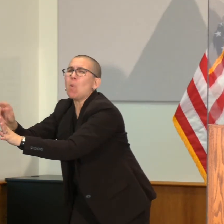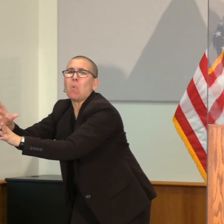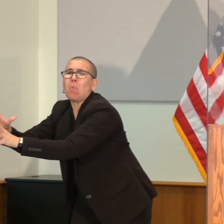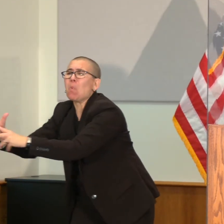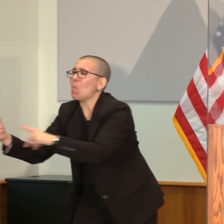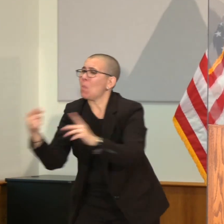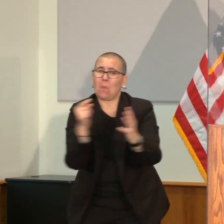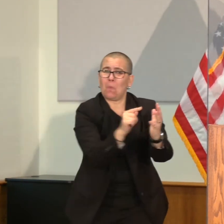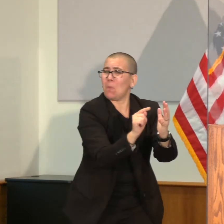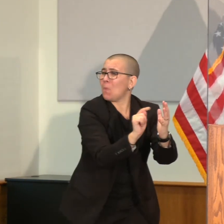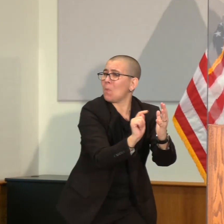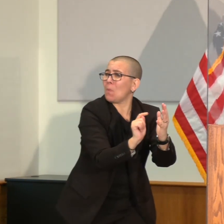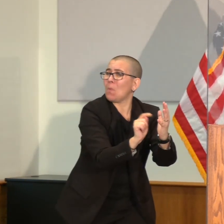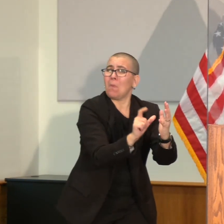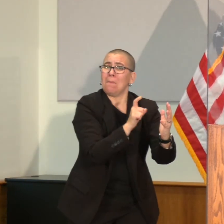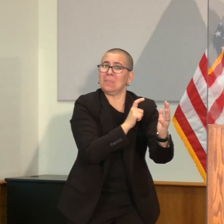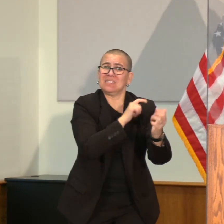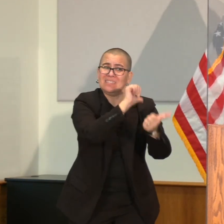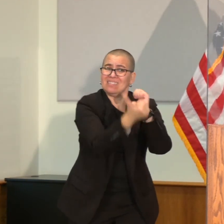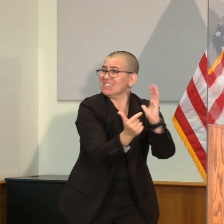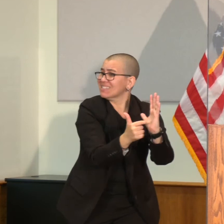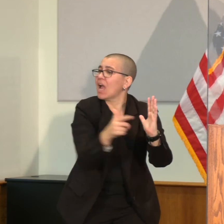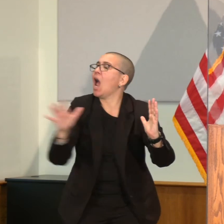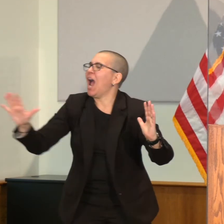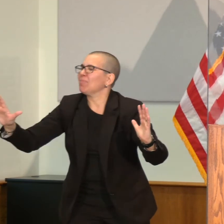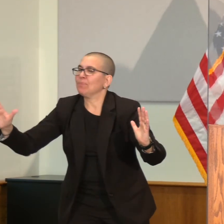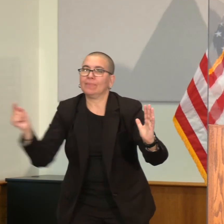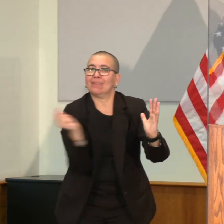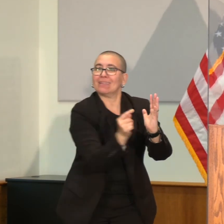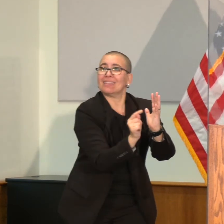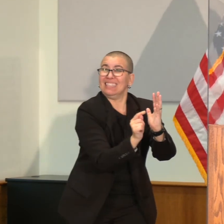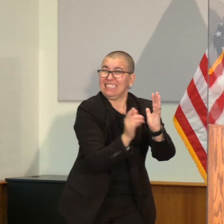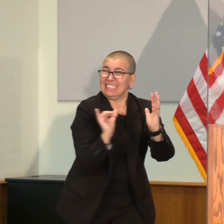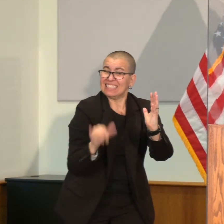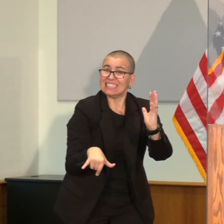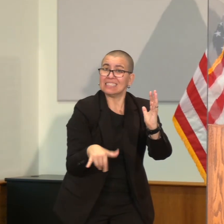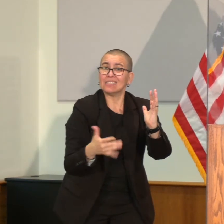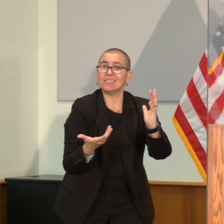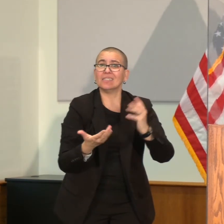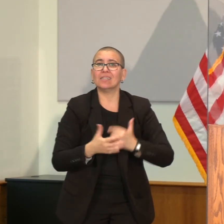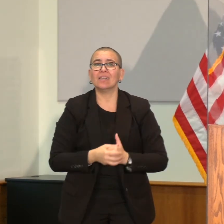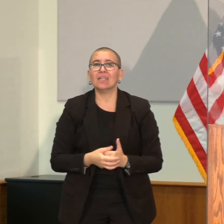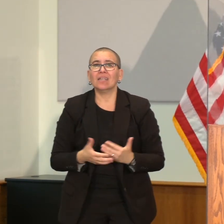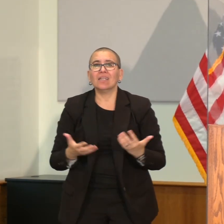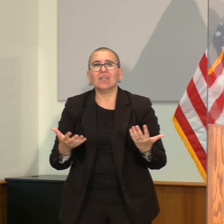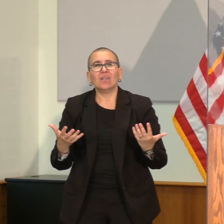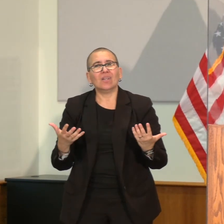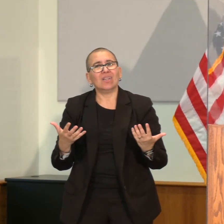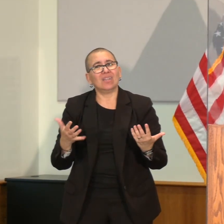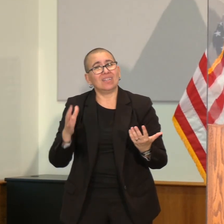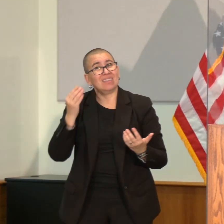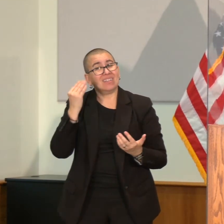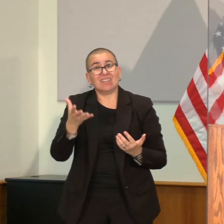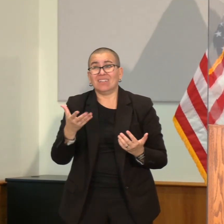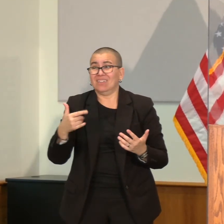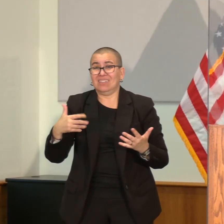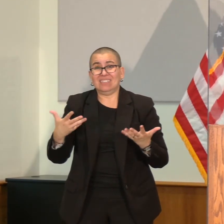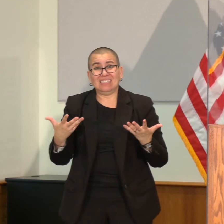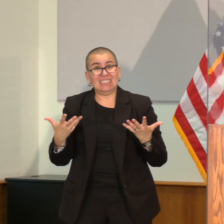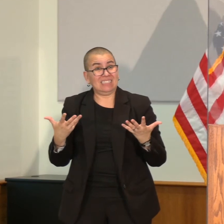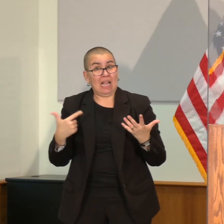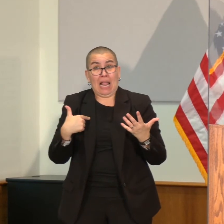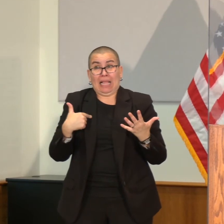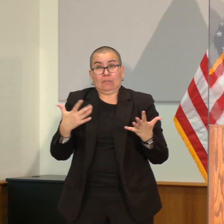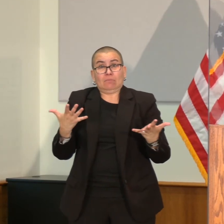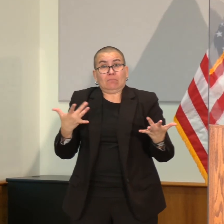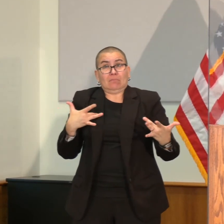together. So at this point in time, I think it's too early, but the public's not willing to do this. I am fearful that